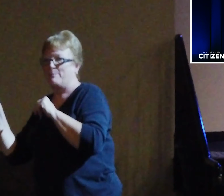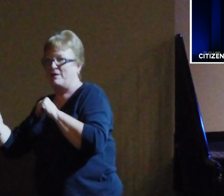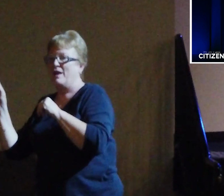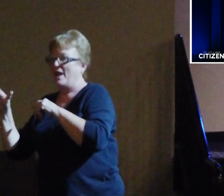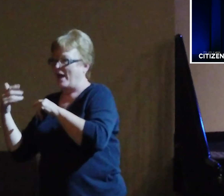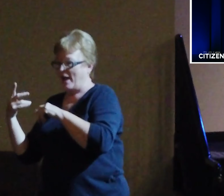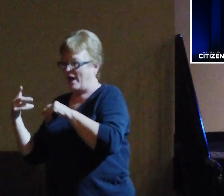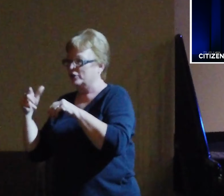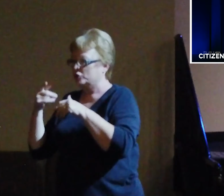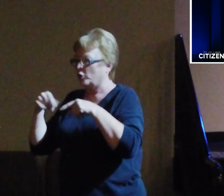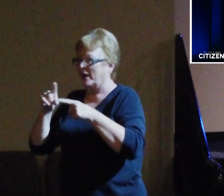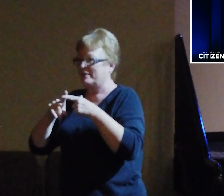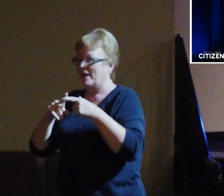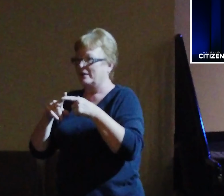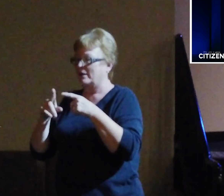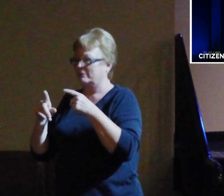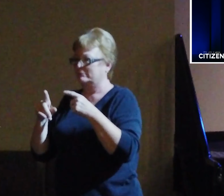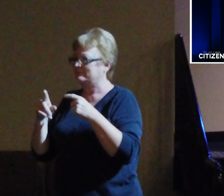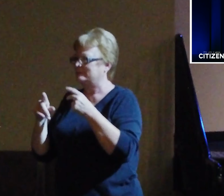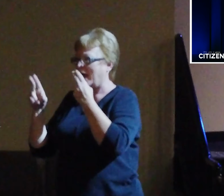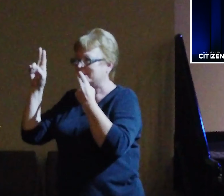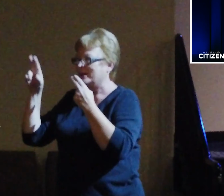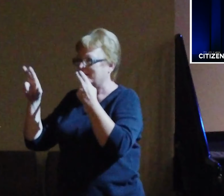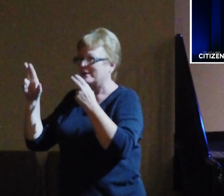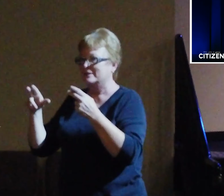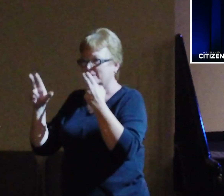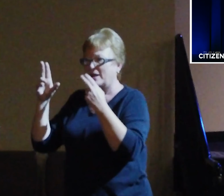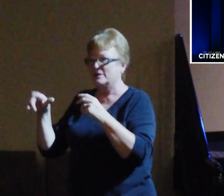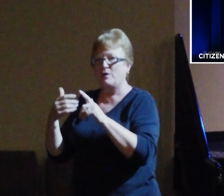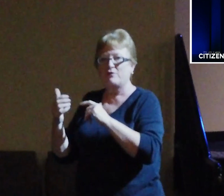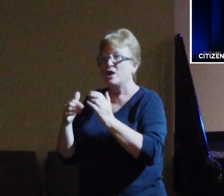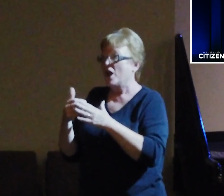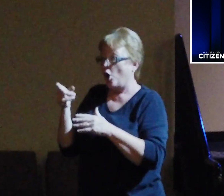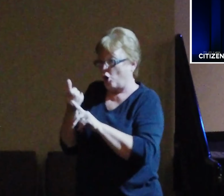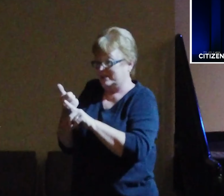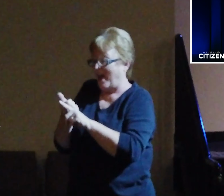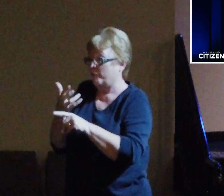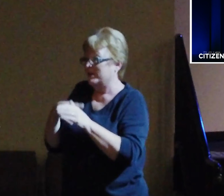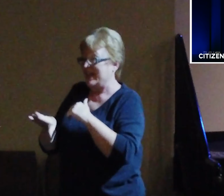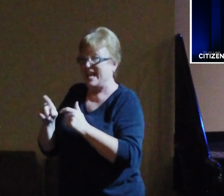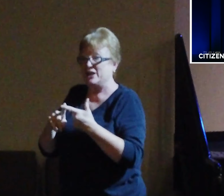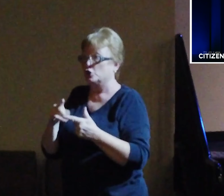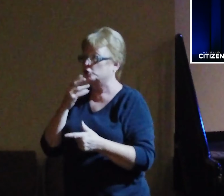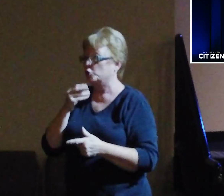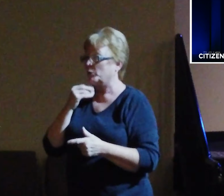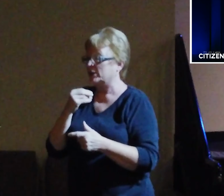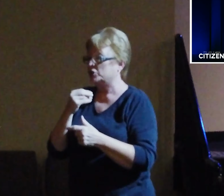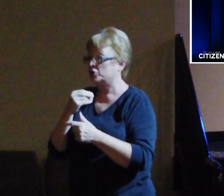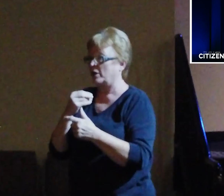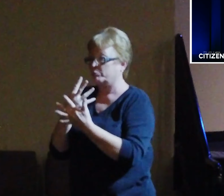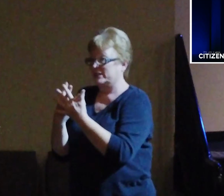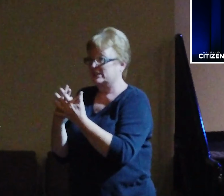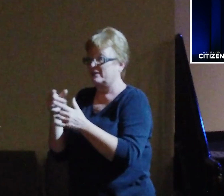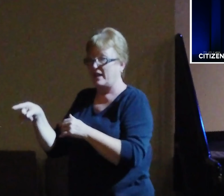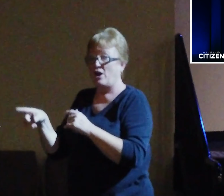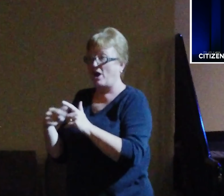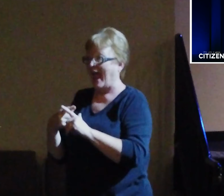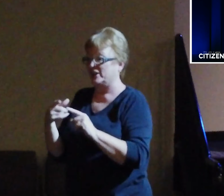occupation. And she herself, she was imprisoned in a concentration camp, but survived to write about it.